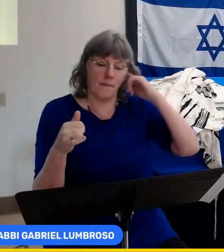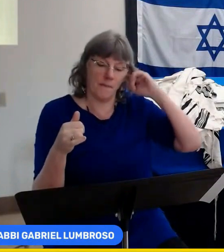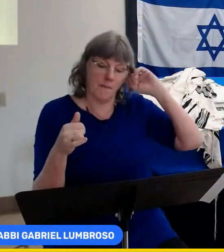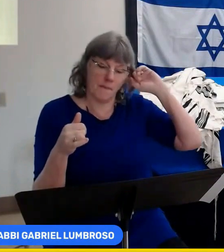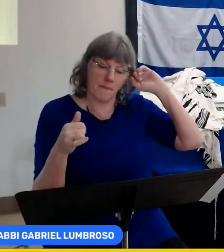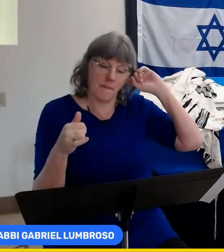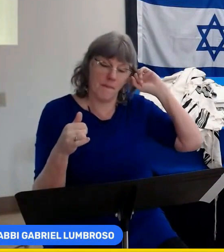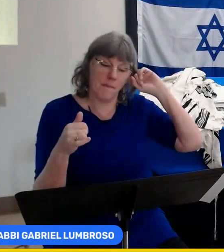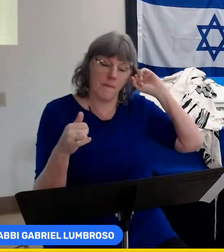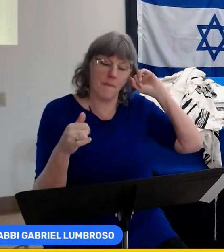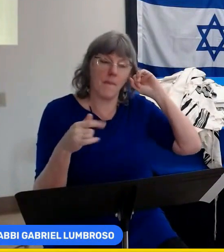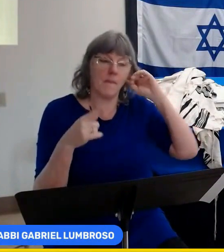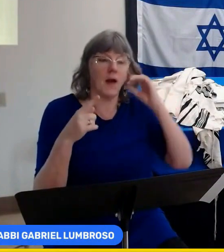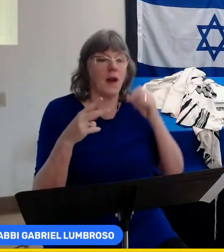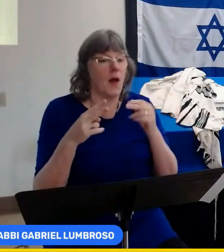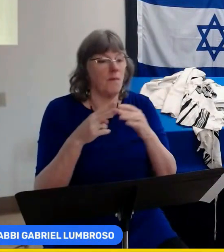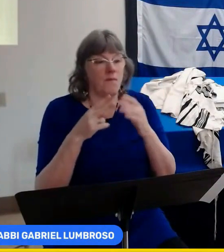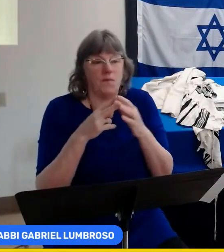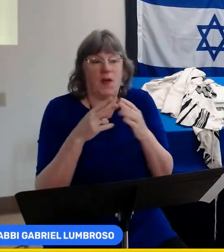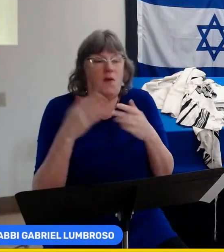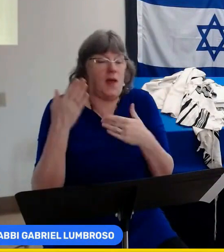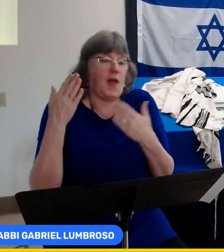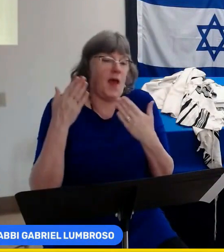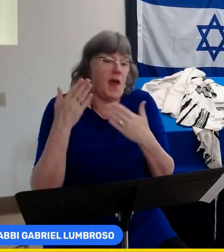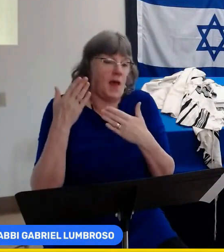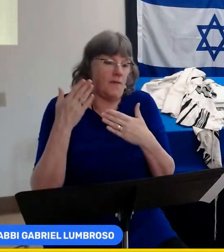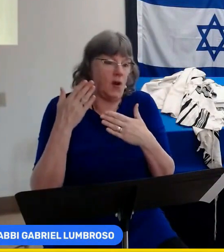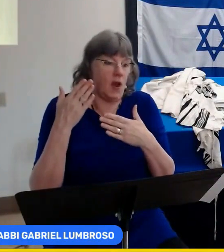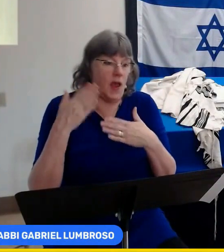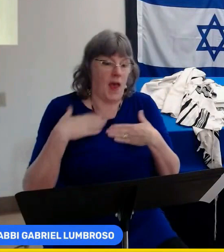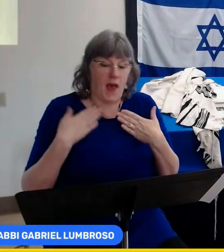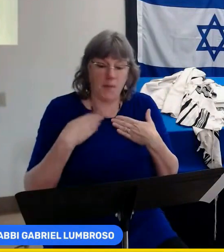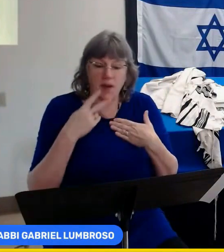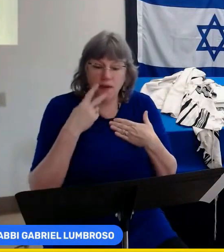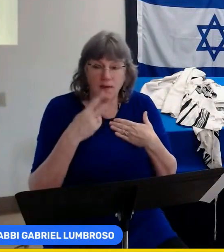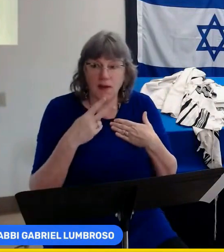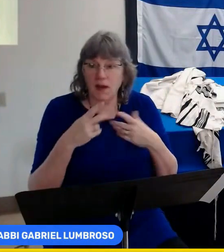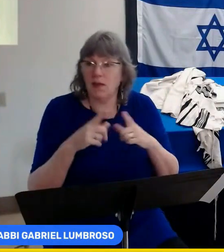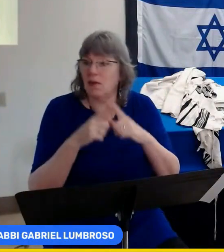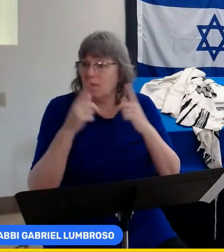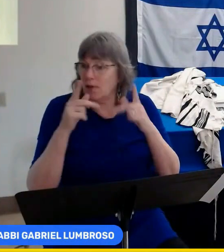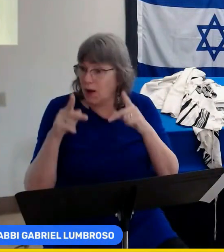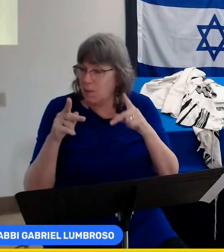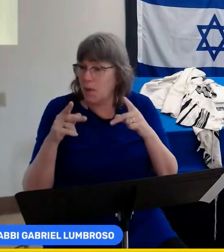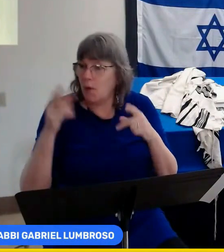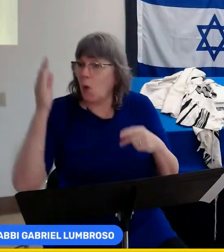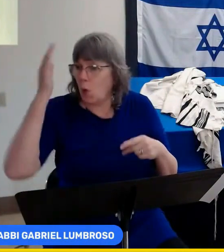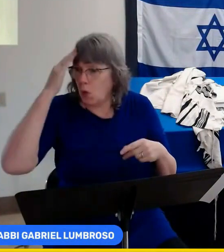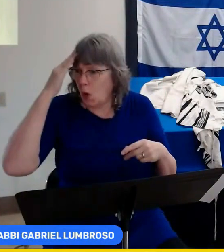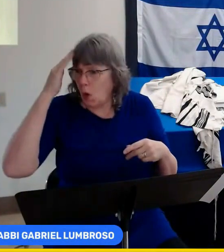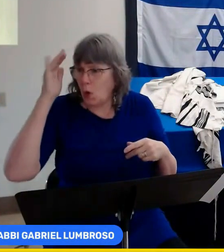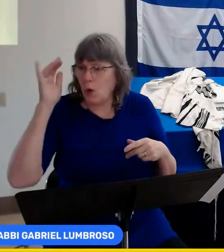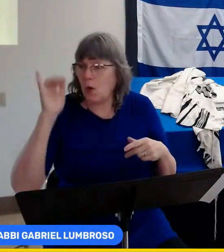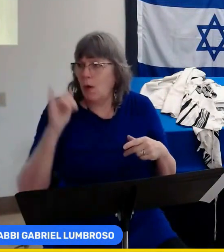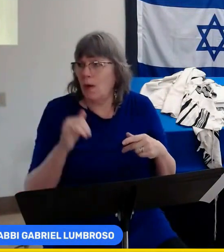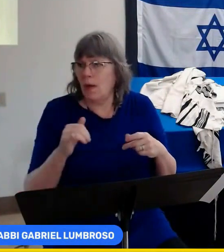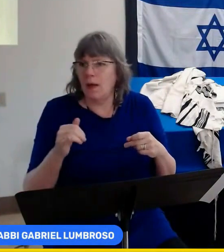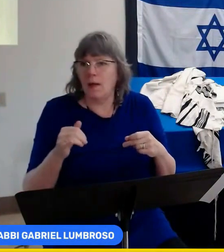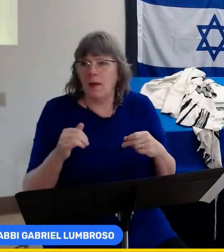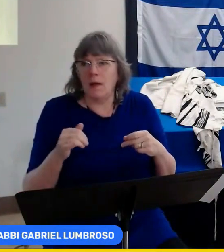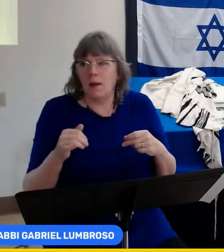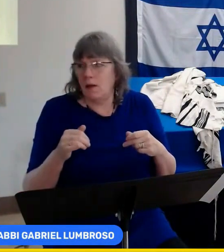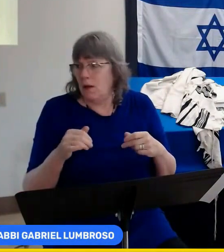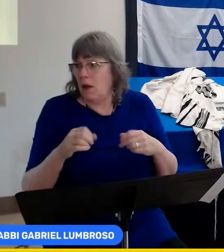But I'm very happy today to see that many people like you who come to their senses, you know,